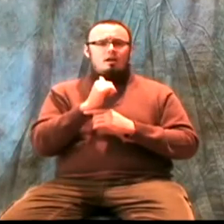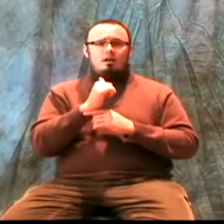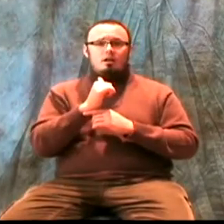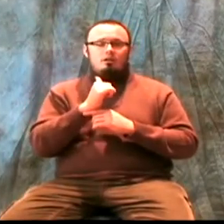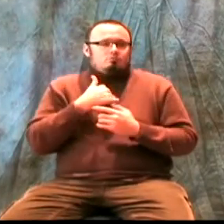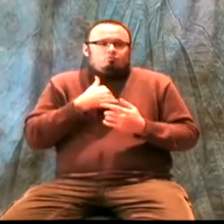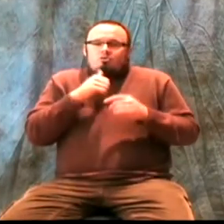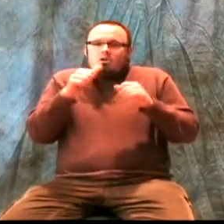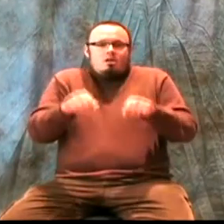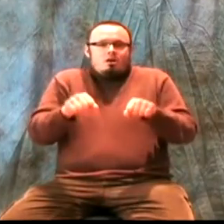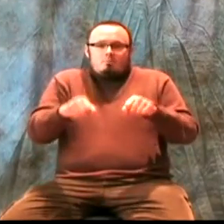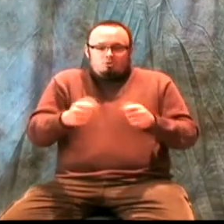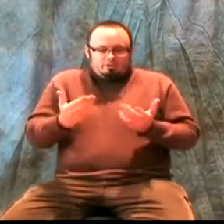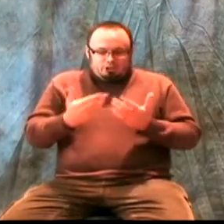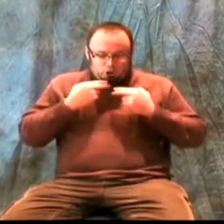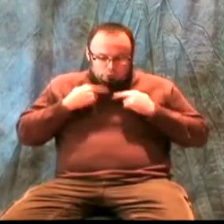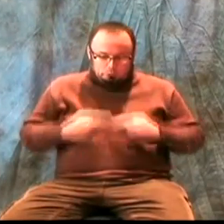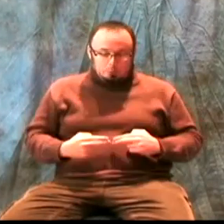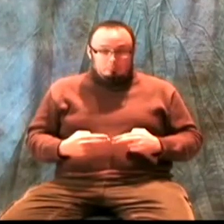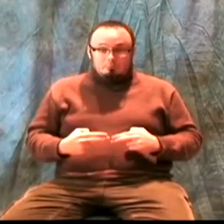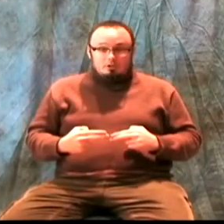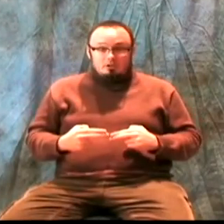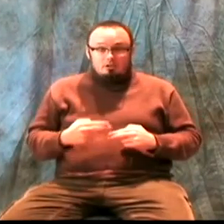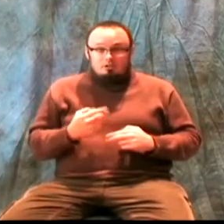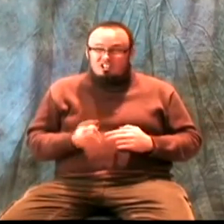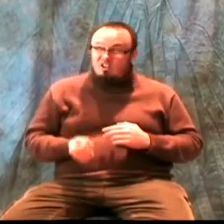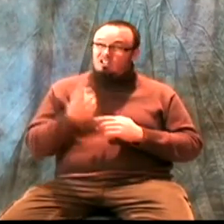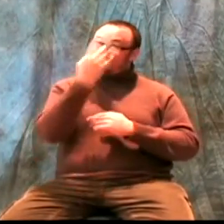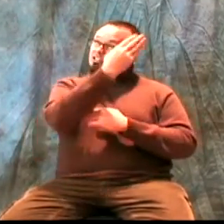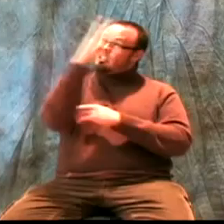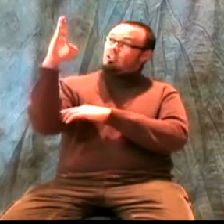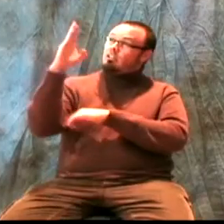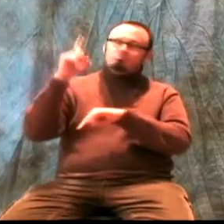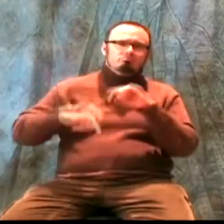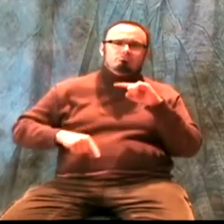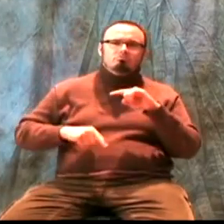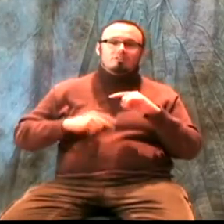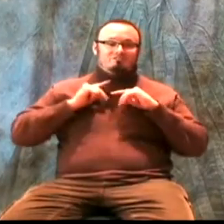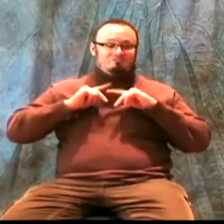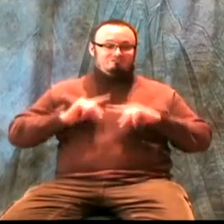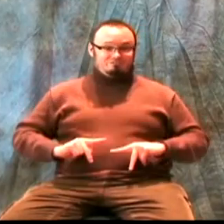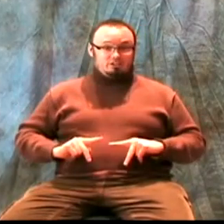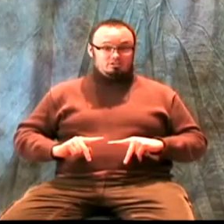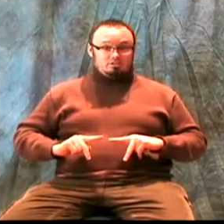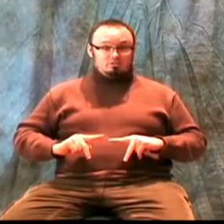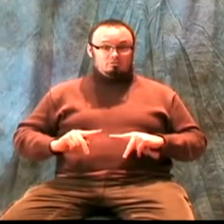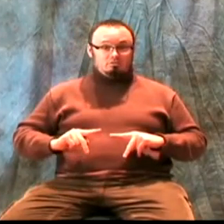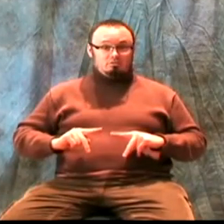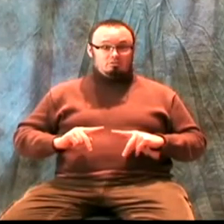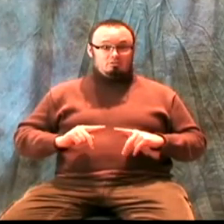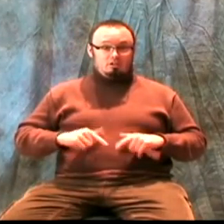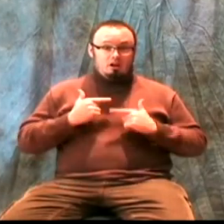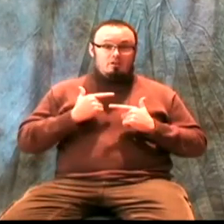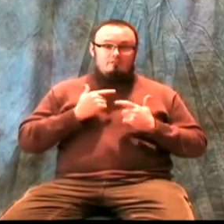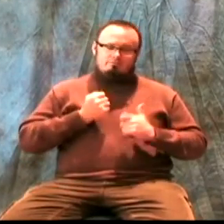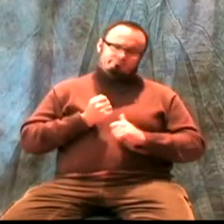in the form of a human being, grasping God. Our physicality, as a barrier, makes it